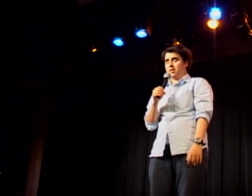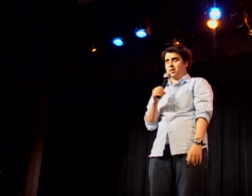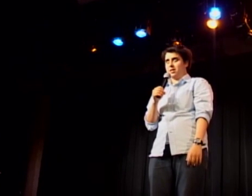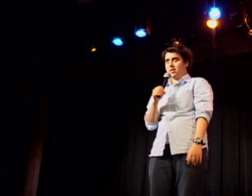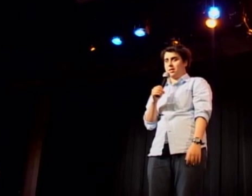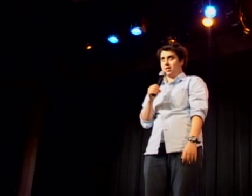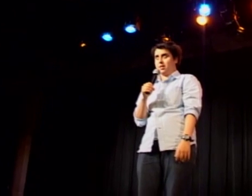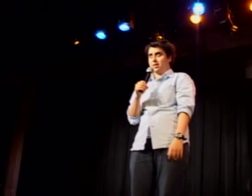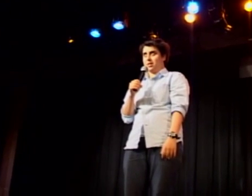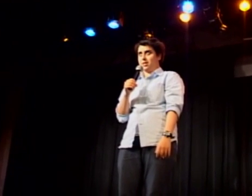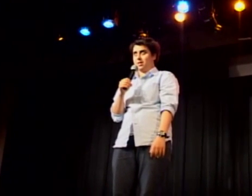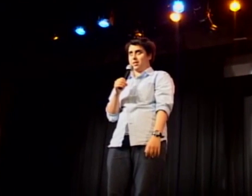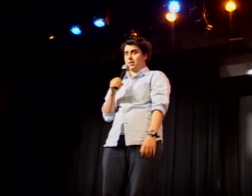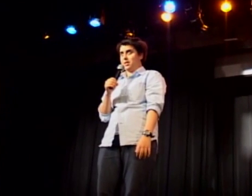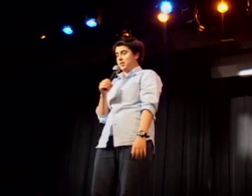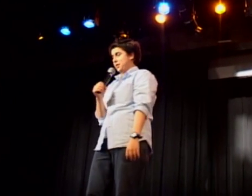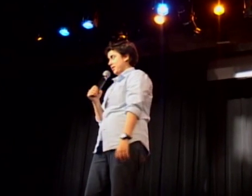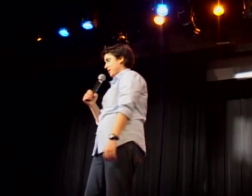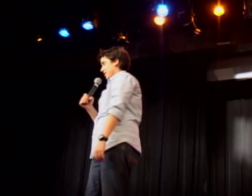shh.